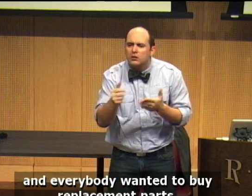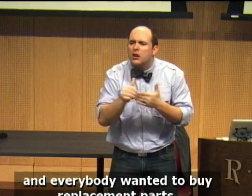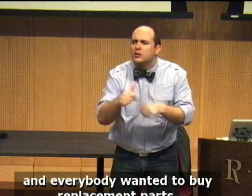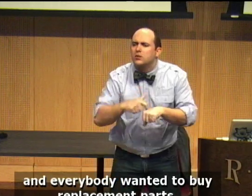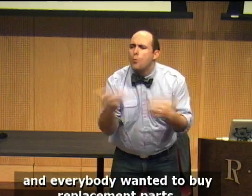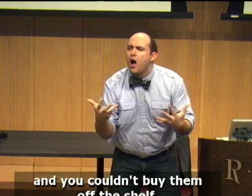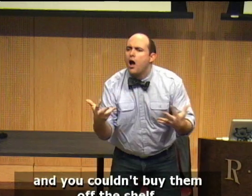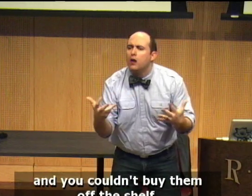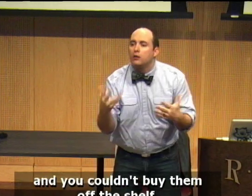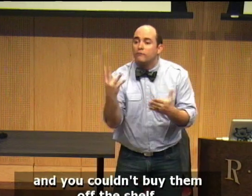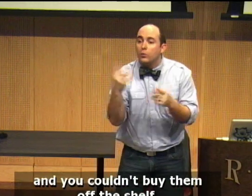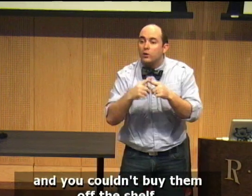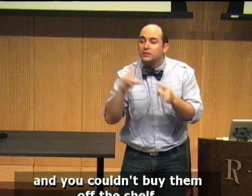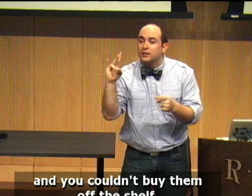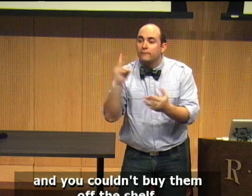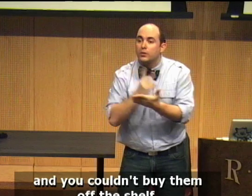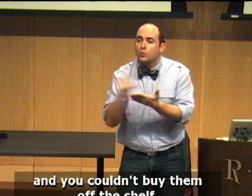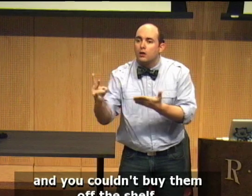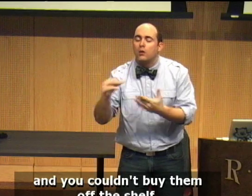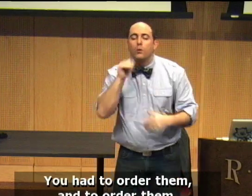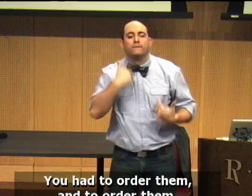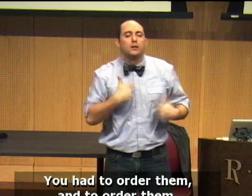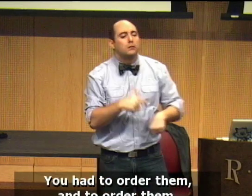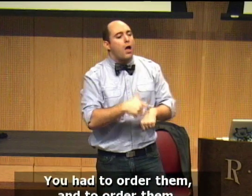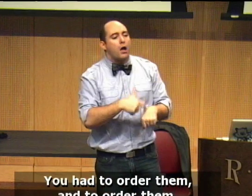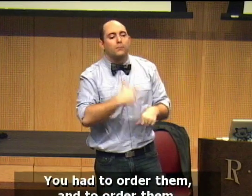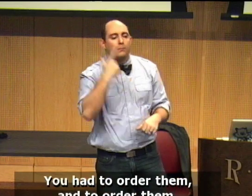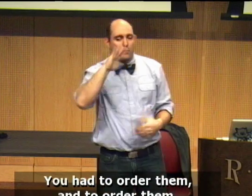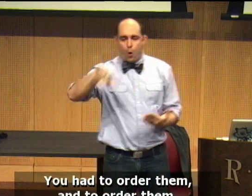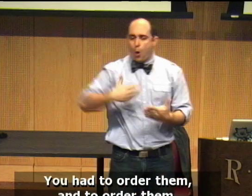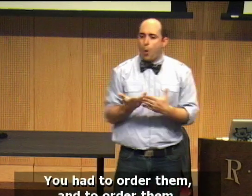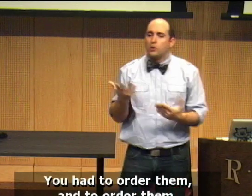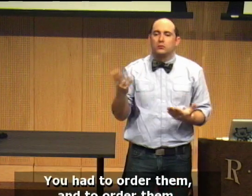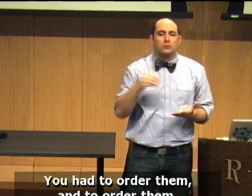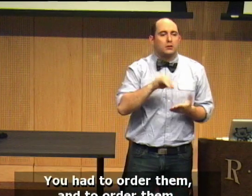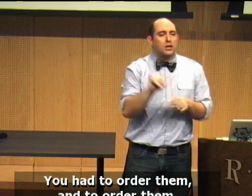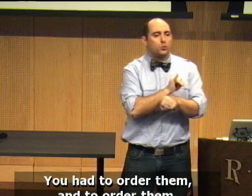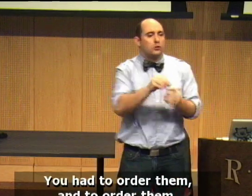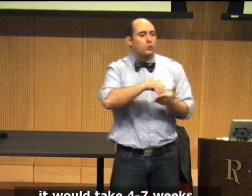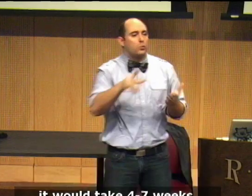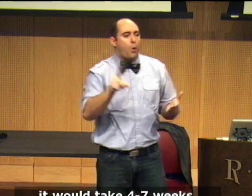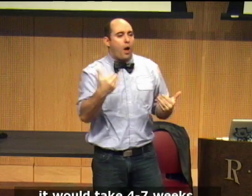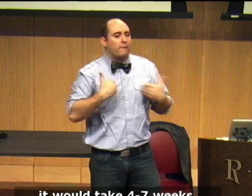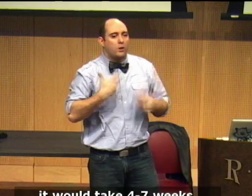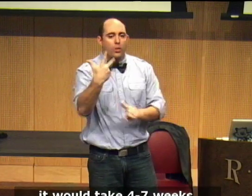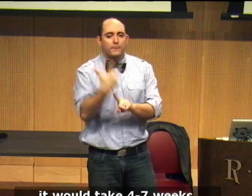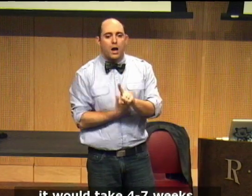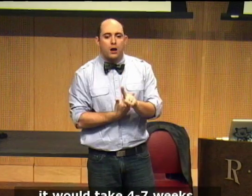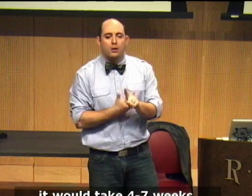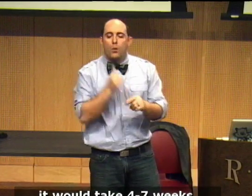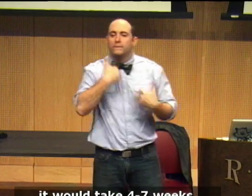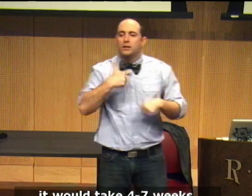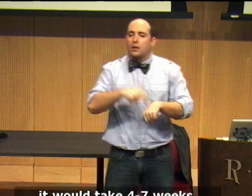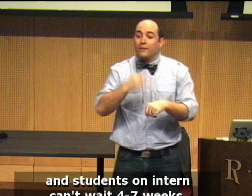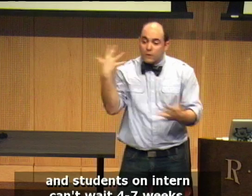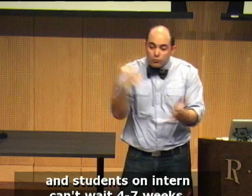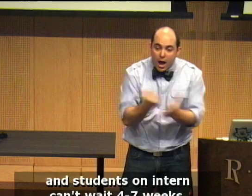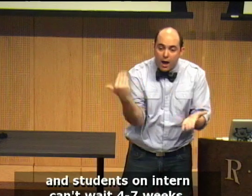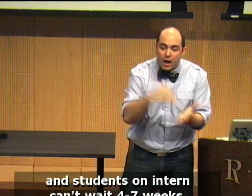parts. And you couldn't buy them off the shelf, you had to order them, and to order them would take 4 to 7 weeks. And students